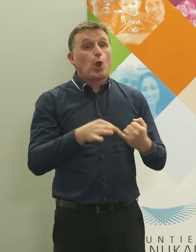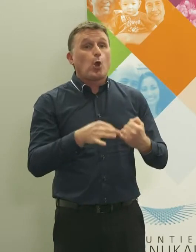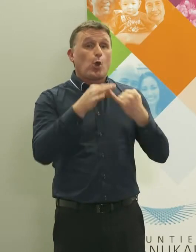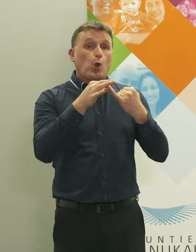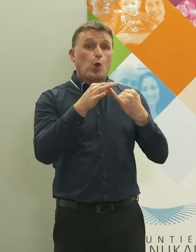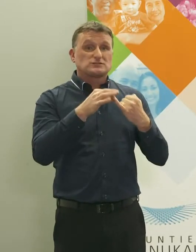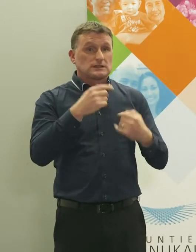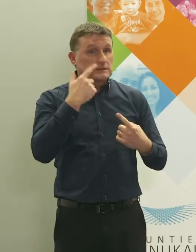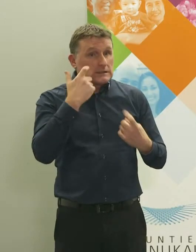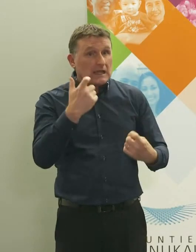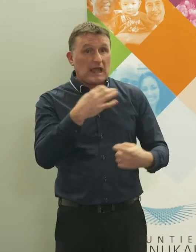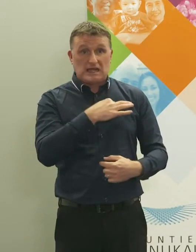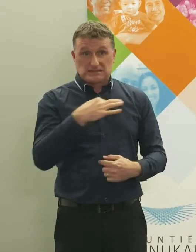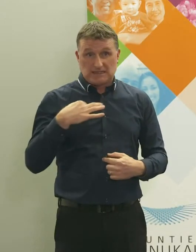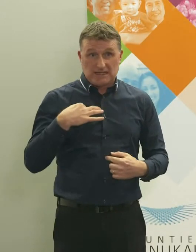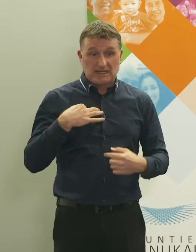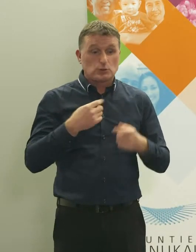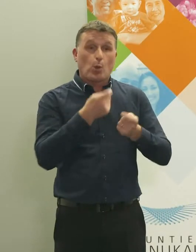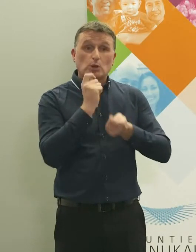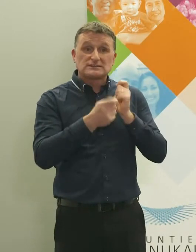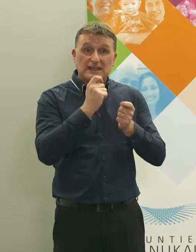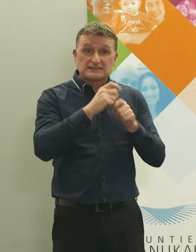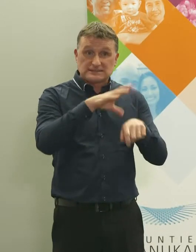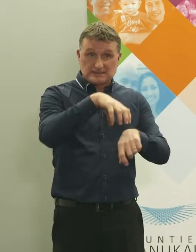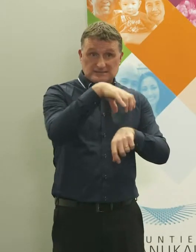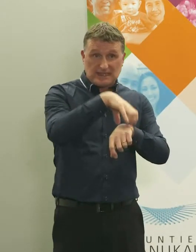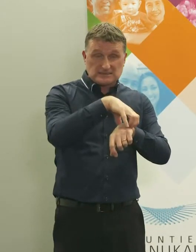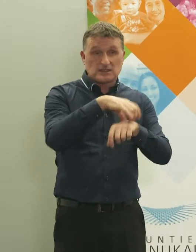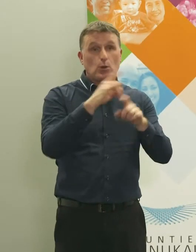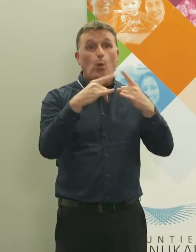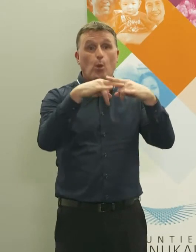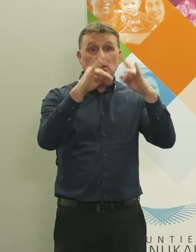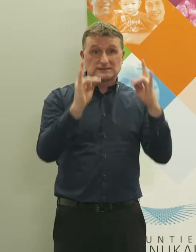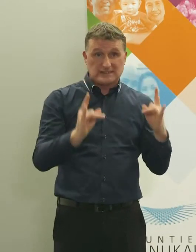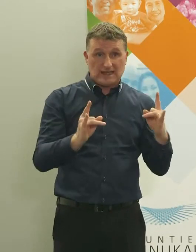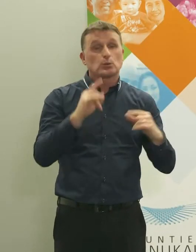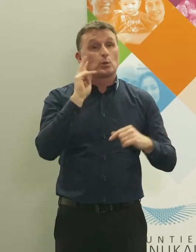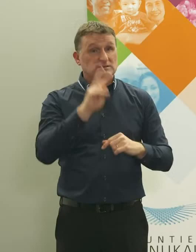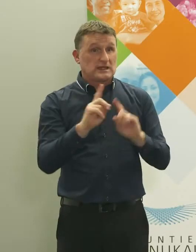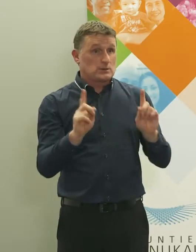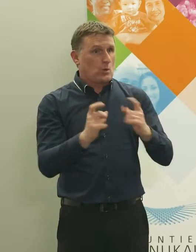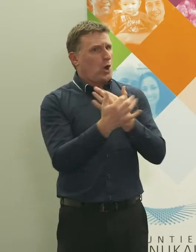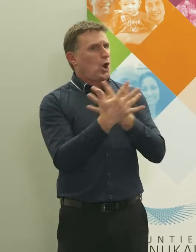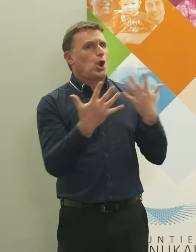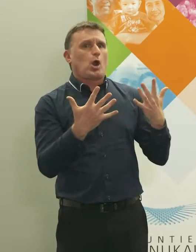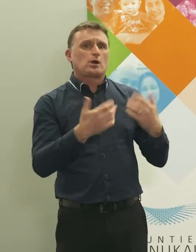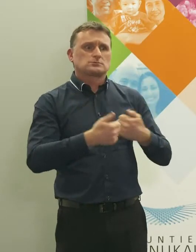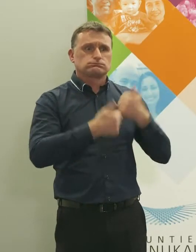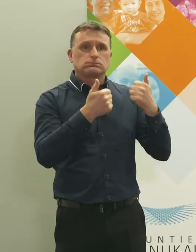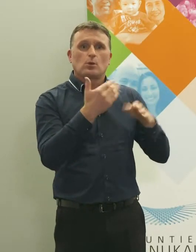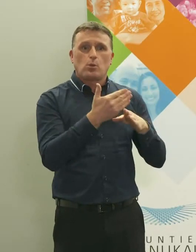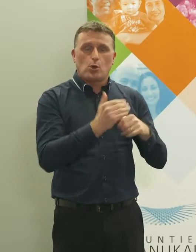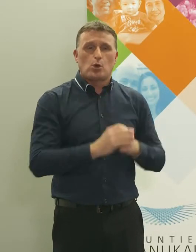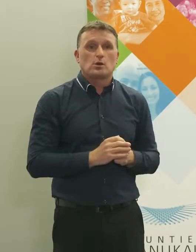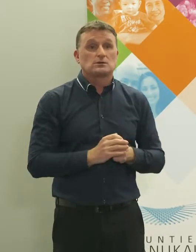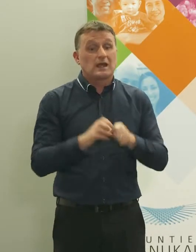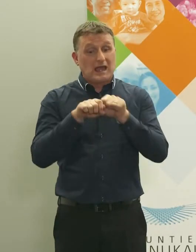the community testing centres and in pop-ups, we have seen an incredible effort. Since this outbreak began, we've seen